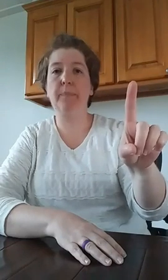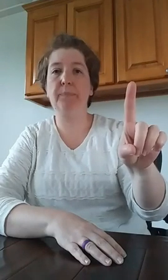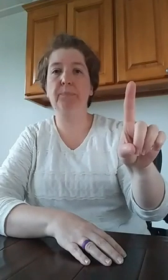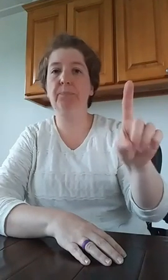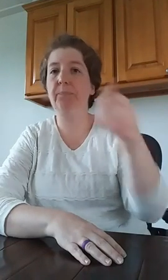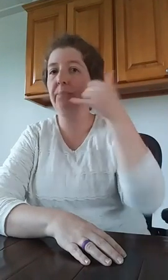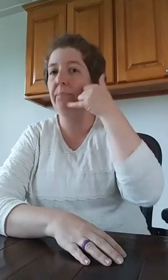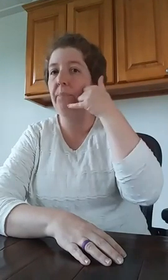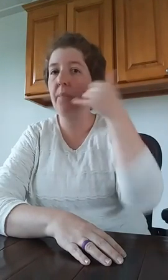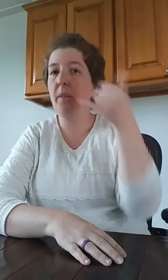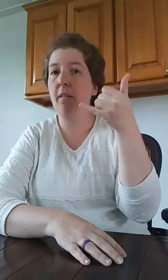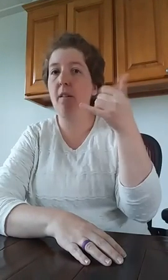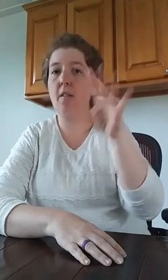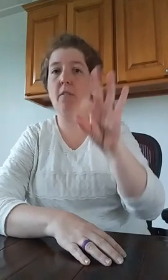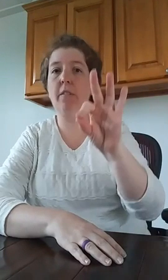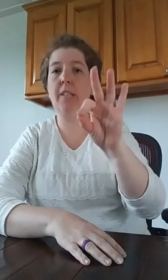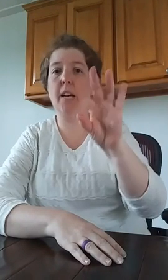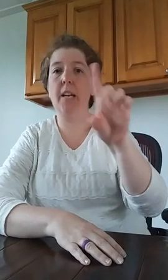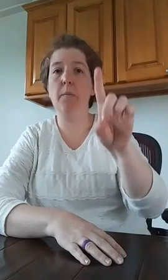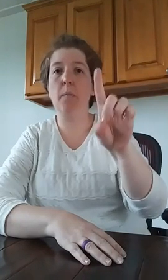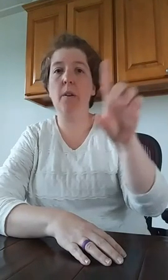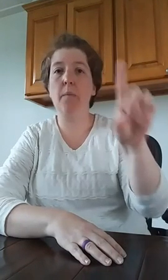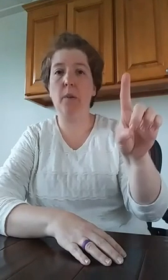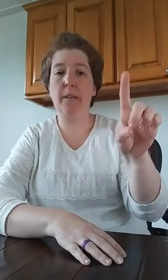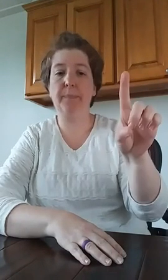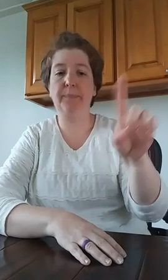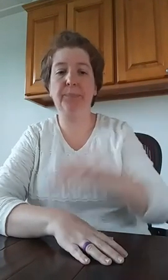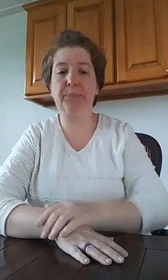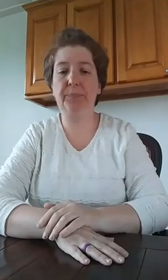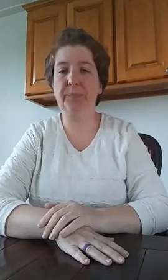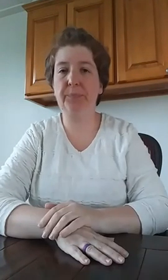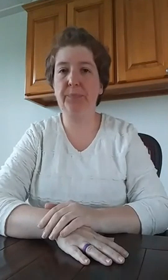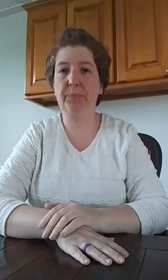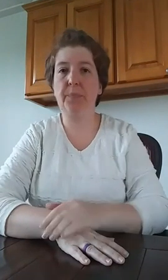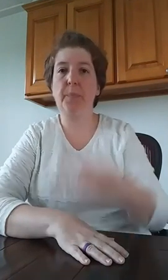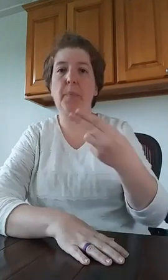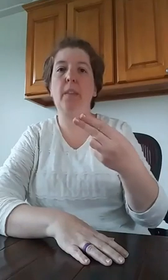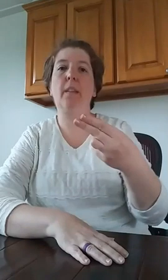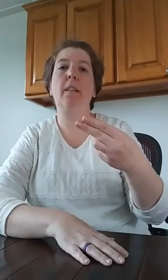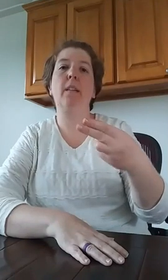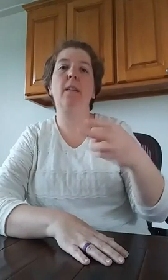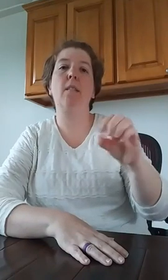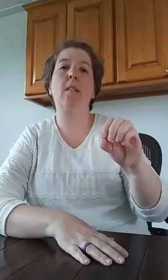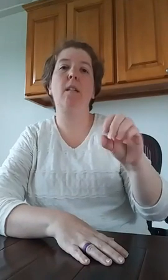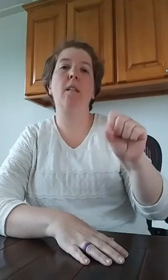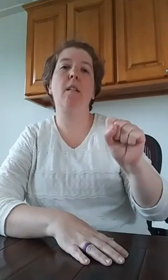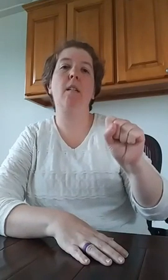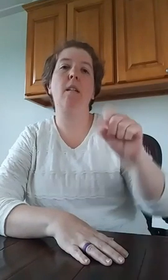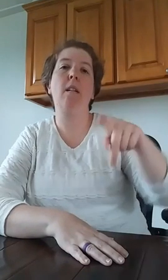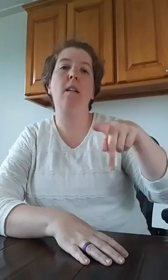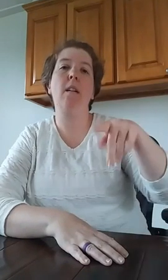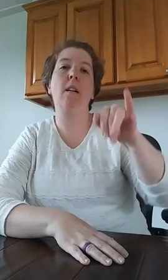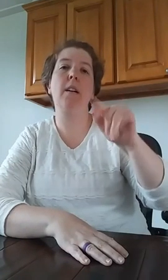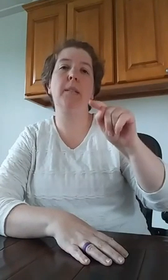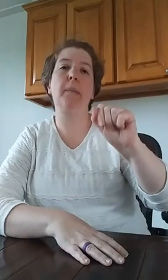call 9-1-1 hospital